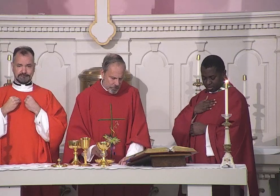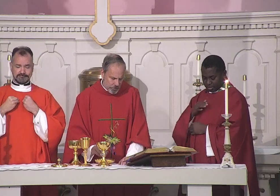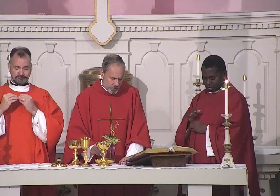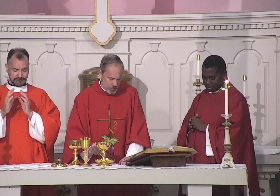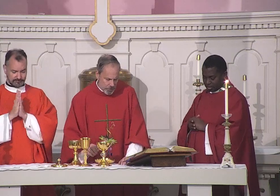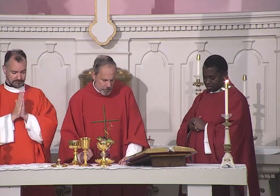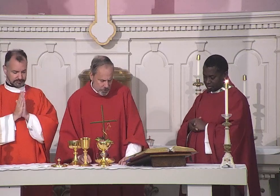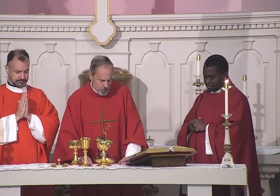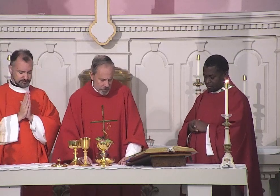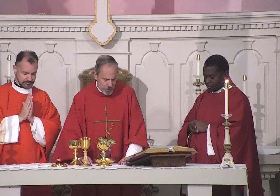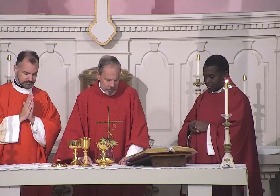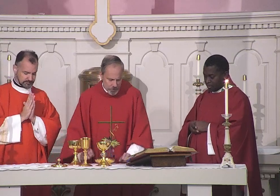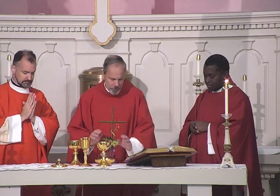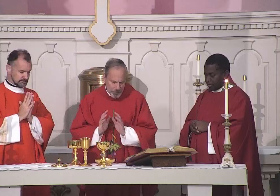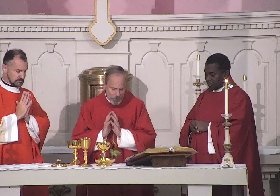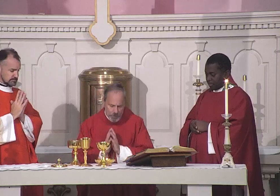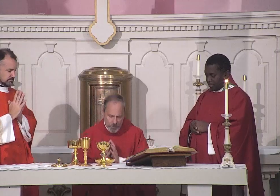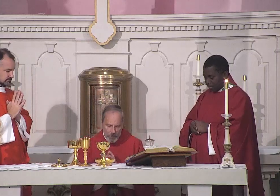peace.